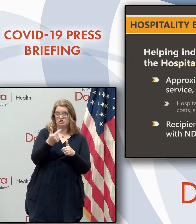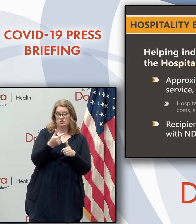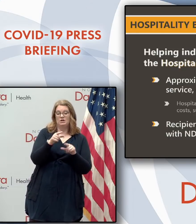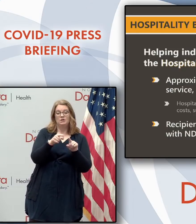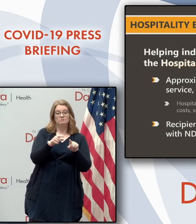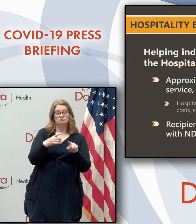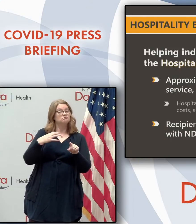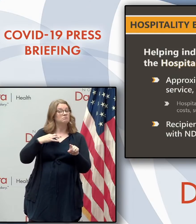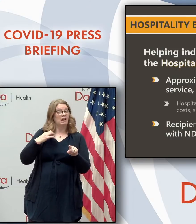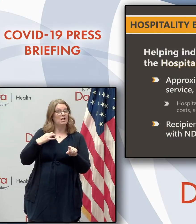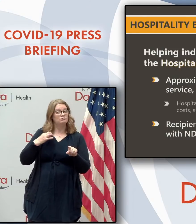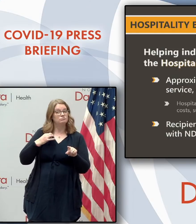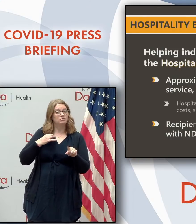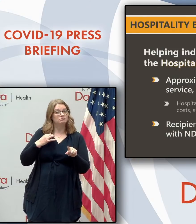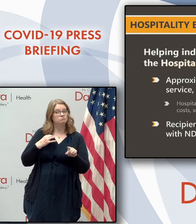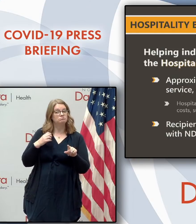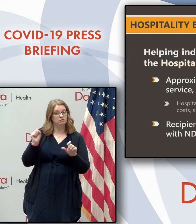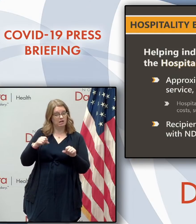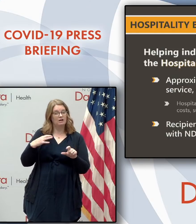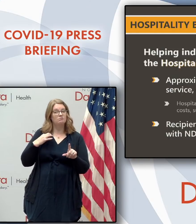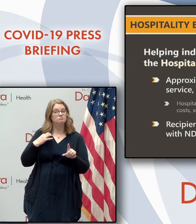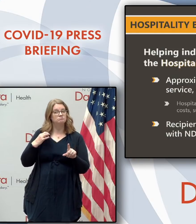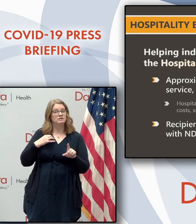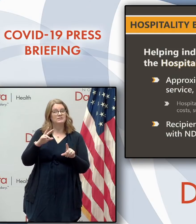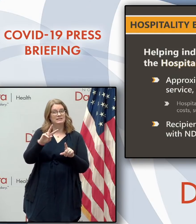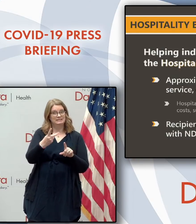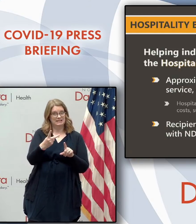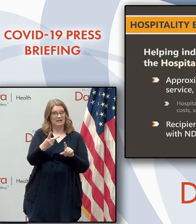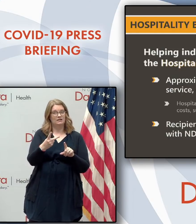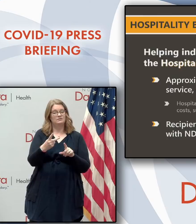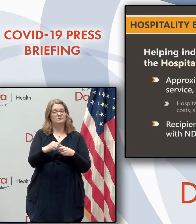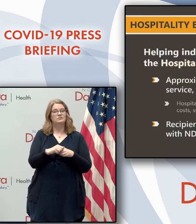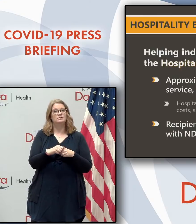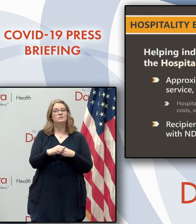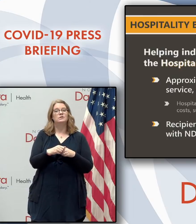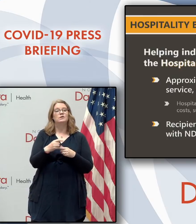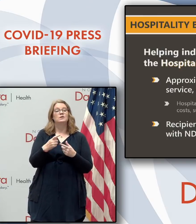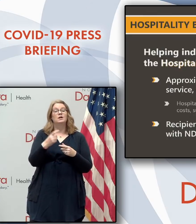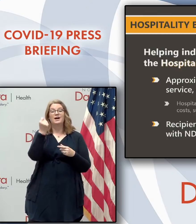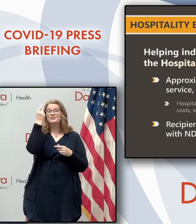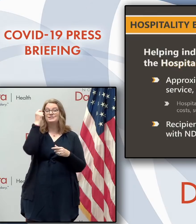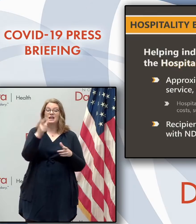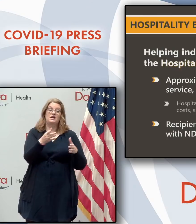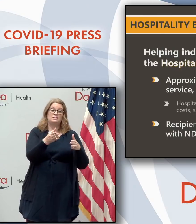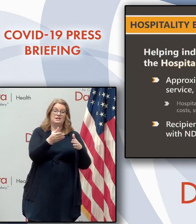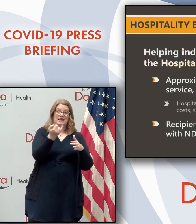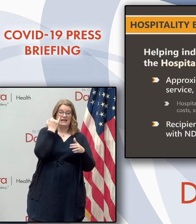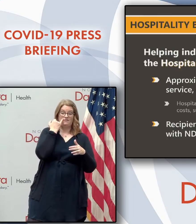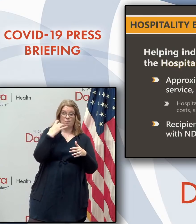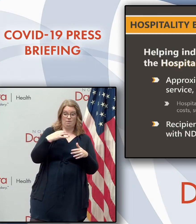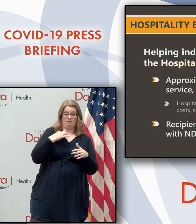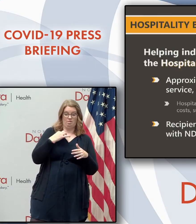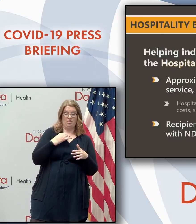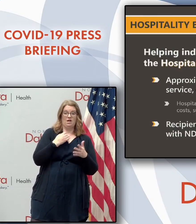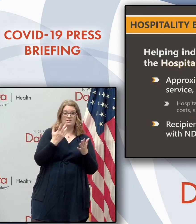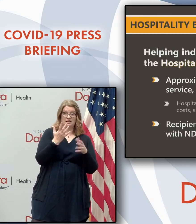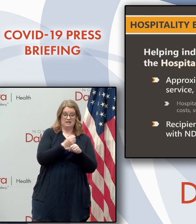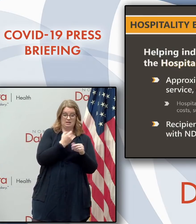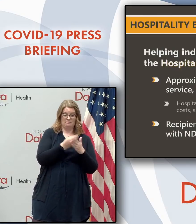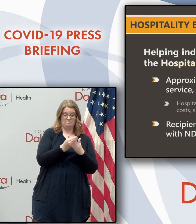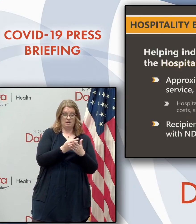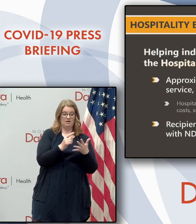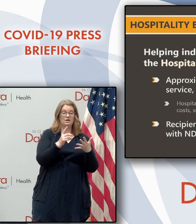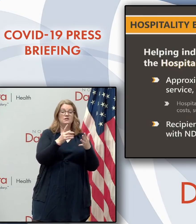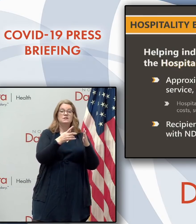are eligible to apply for a second round of expenses for expenses that were not previously covered. You may not